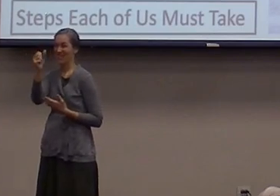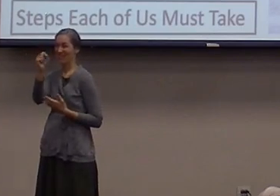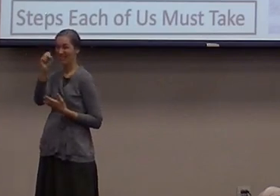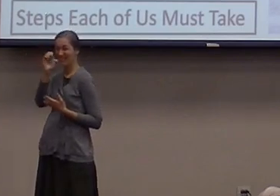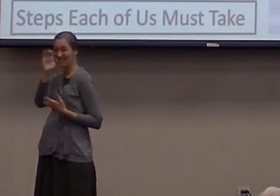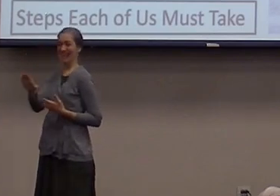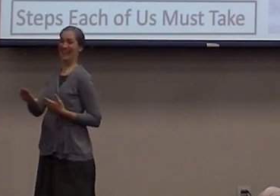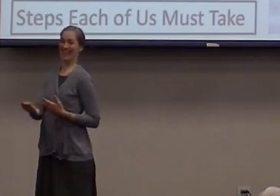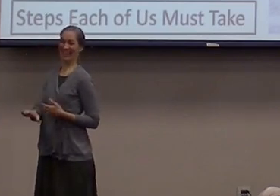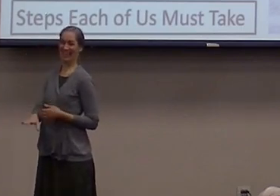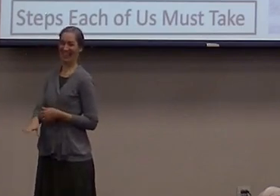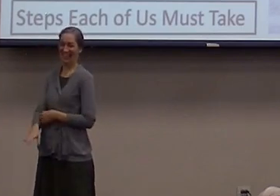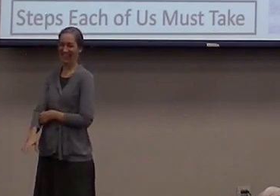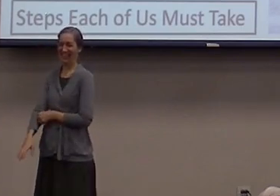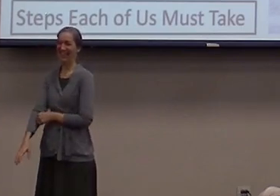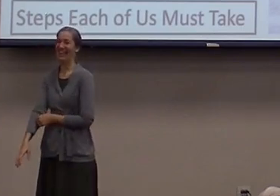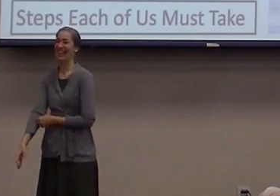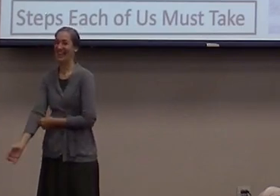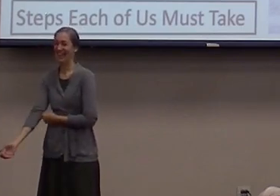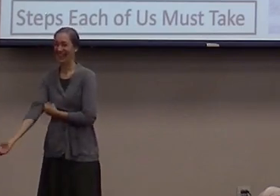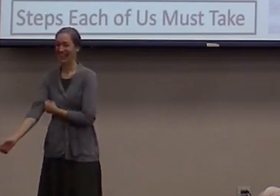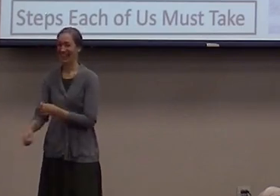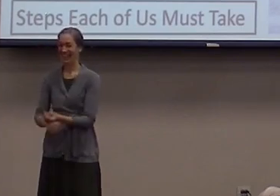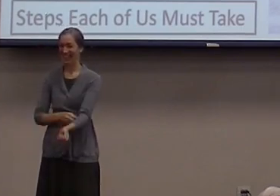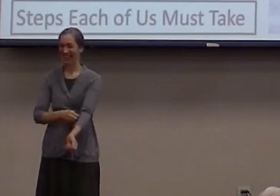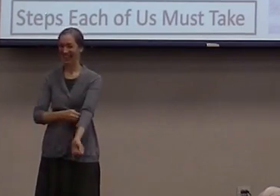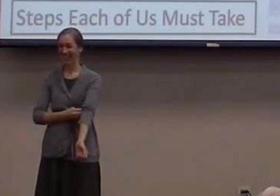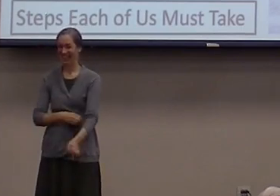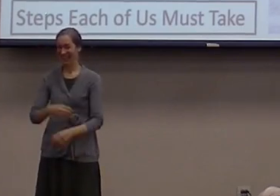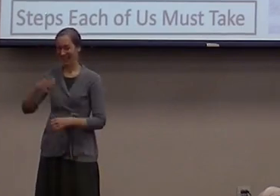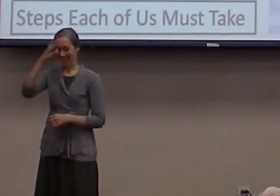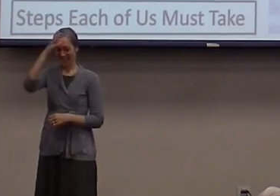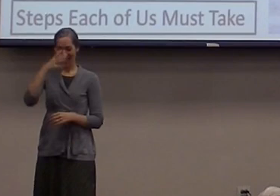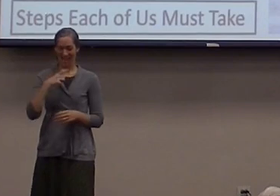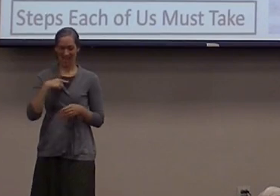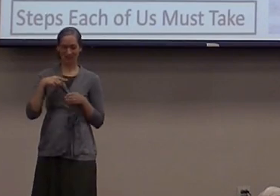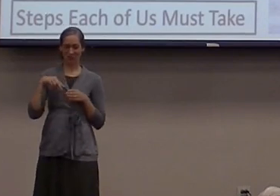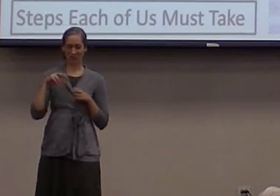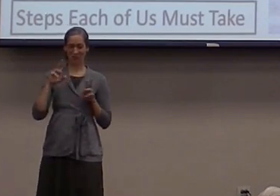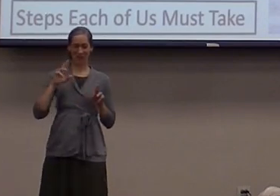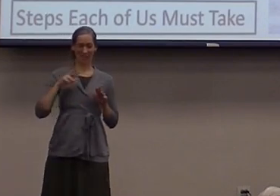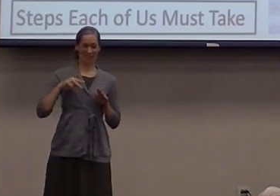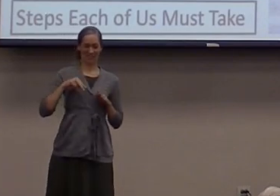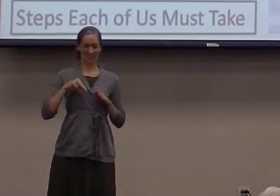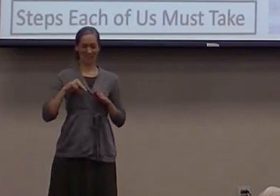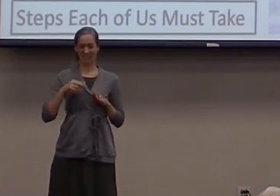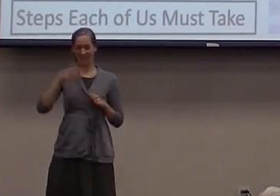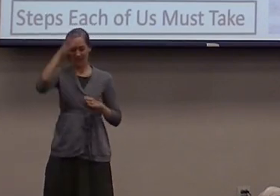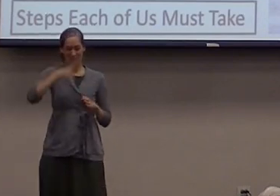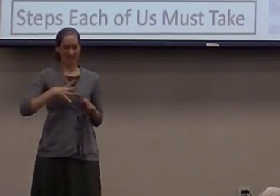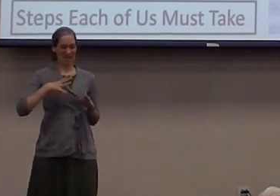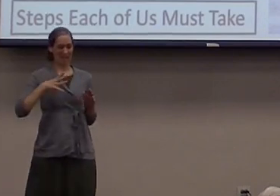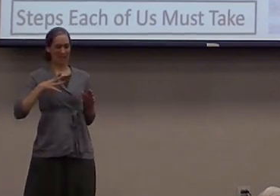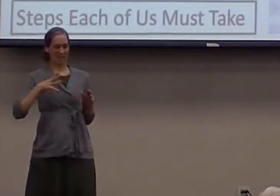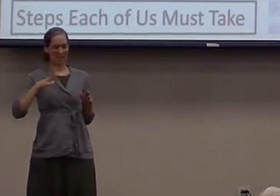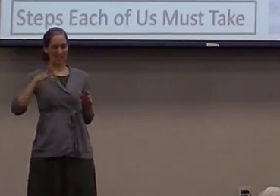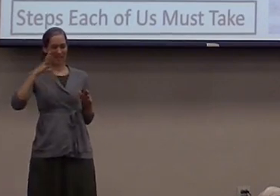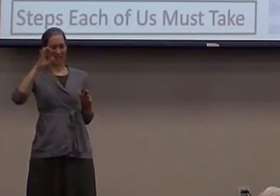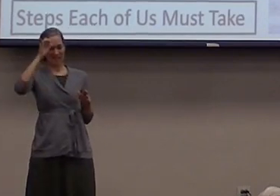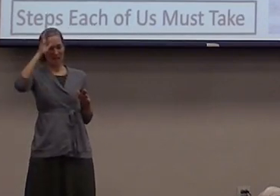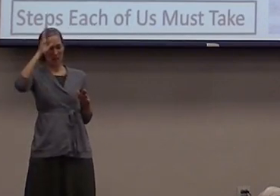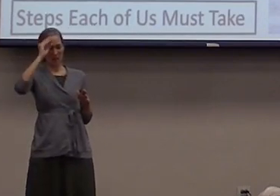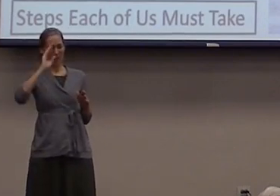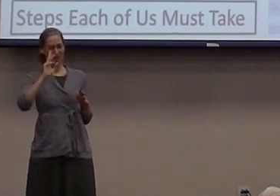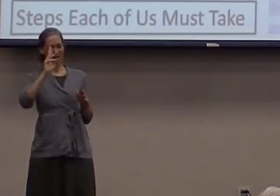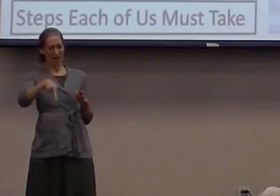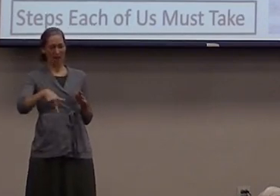I stood on this panel. The guy said, "Cowboy up." And I stood up on the panel, threw my leg over the